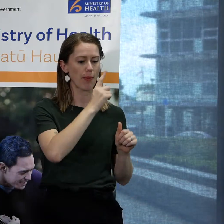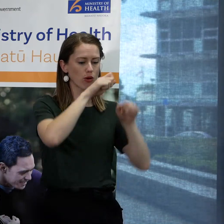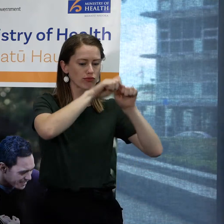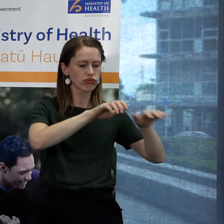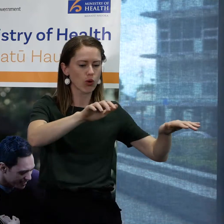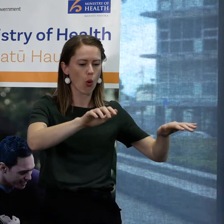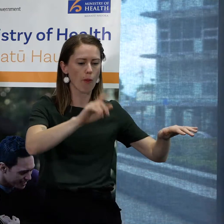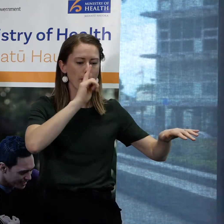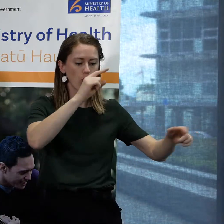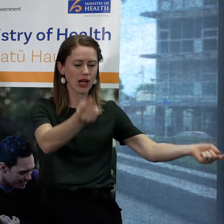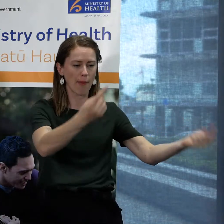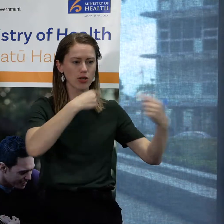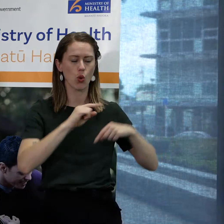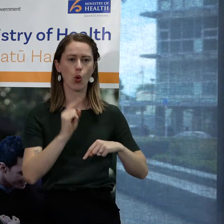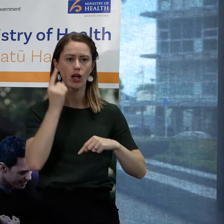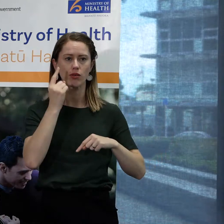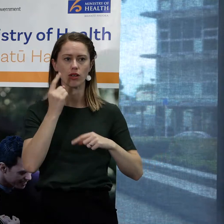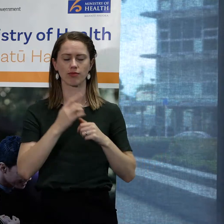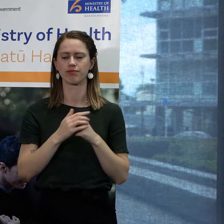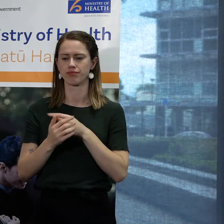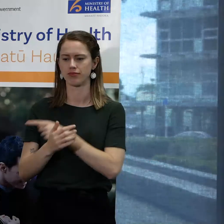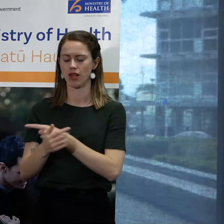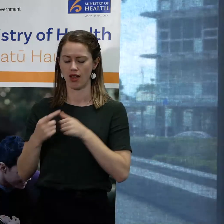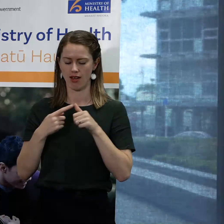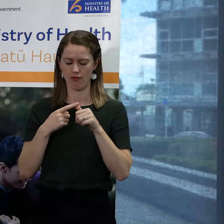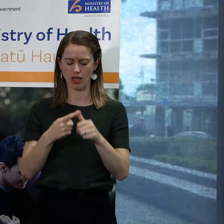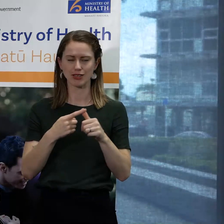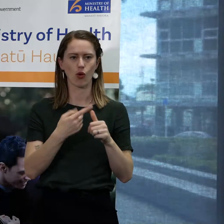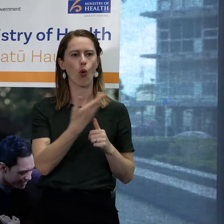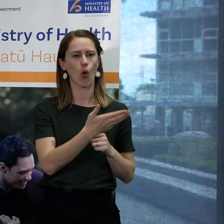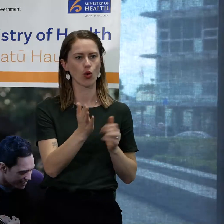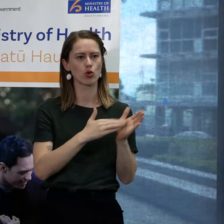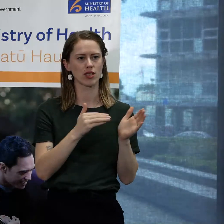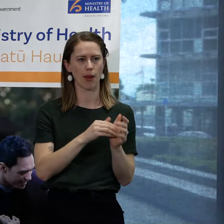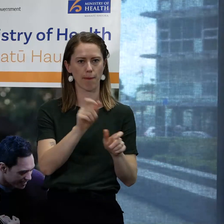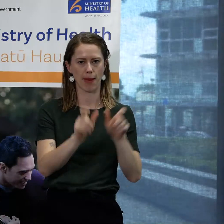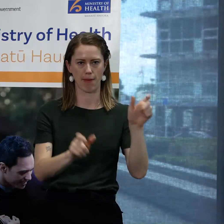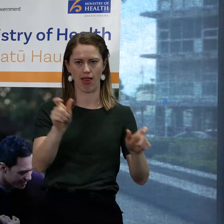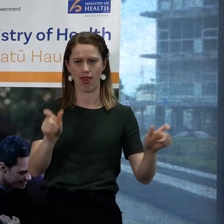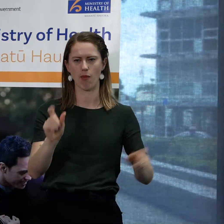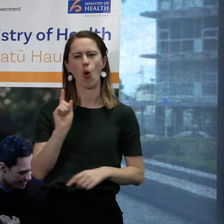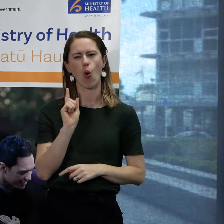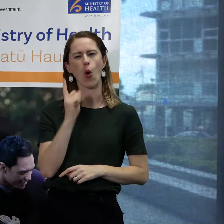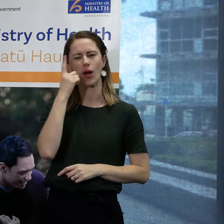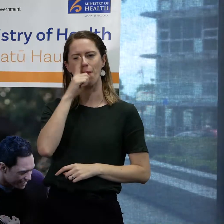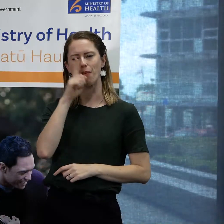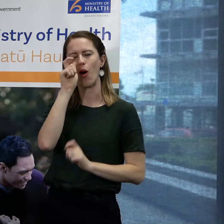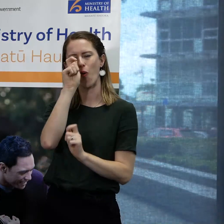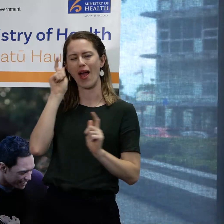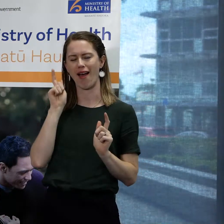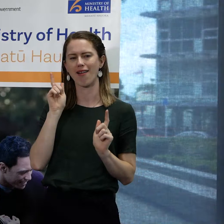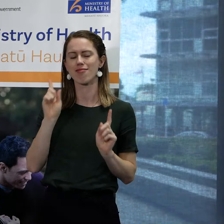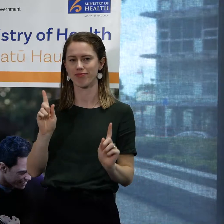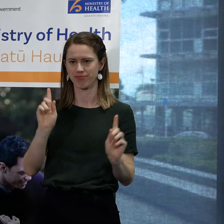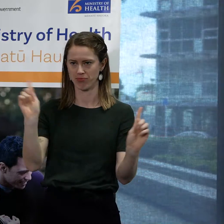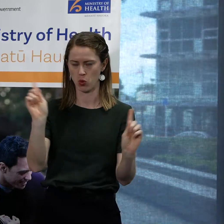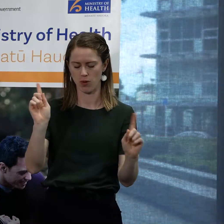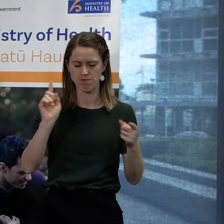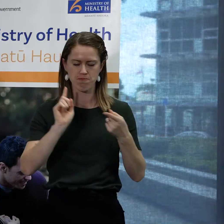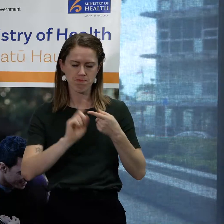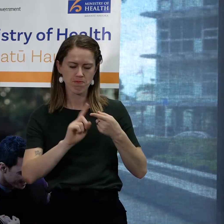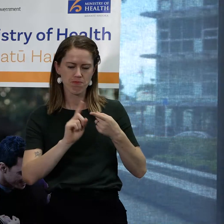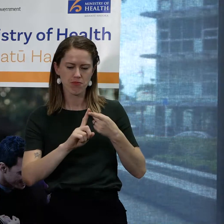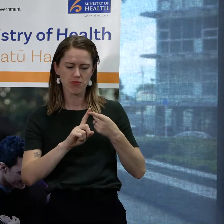So the advice is what I've given, and it's for all New Zealanders, and I think Aucklanders will be particularly aware of this, and that is take